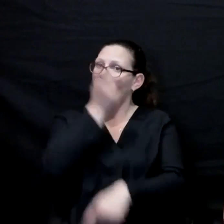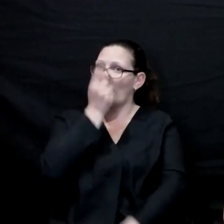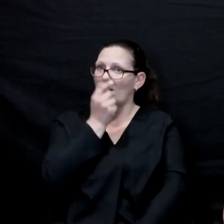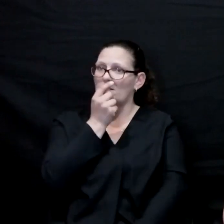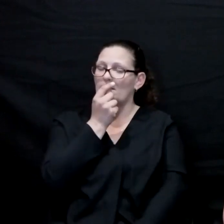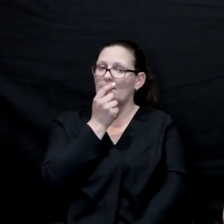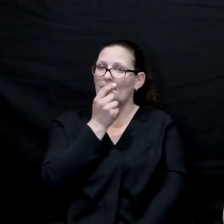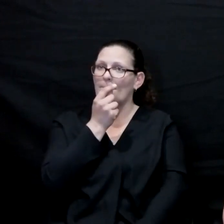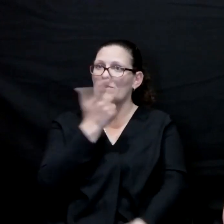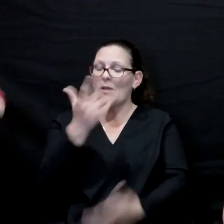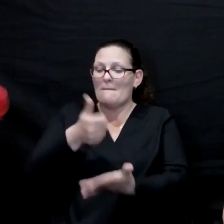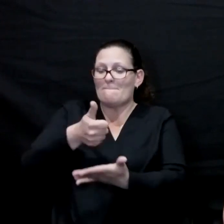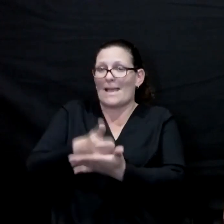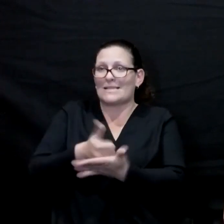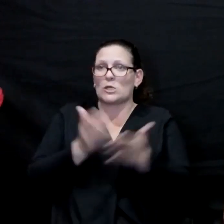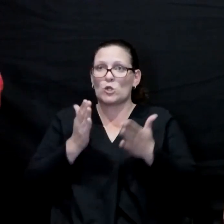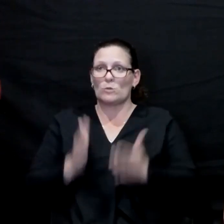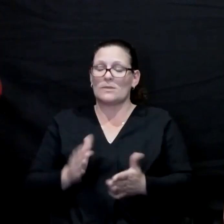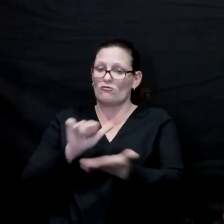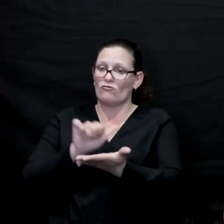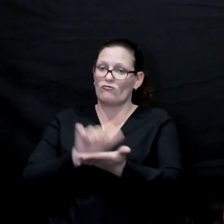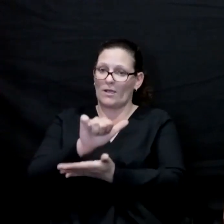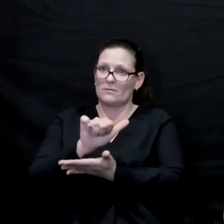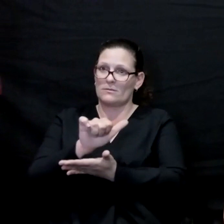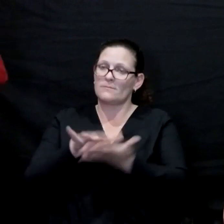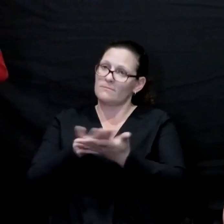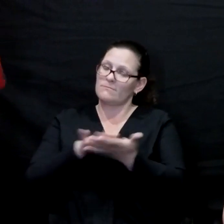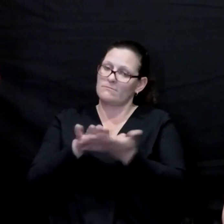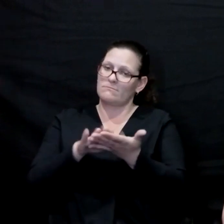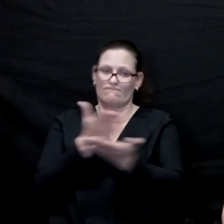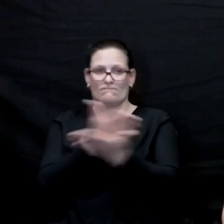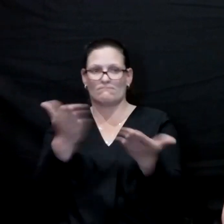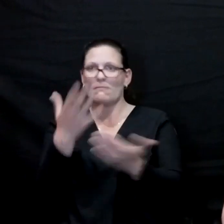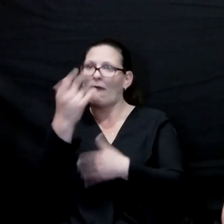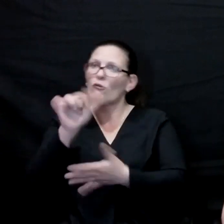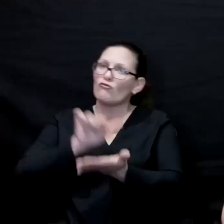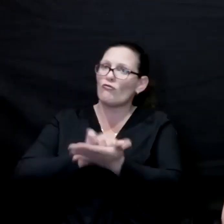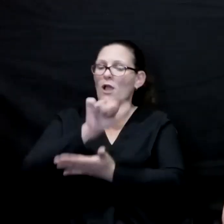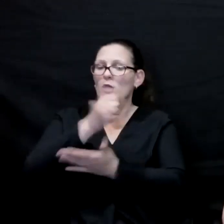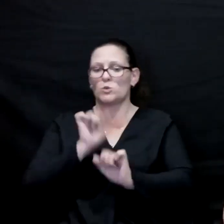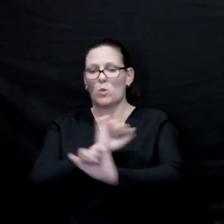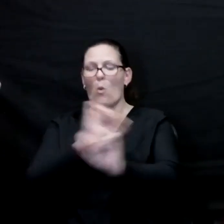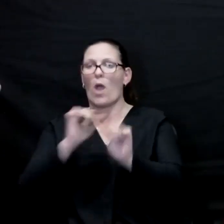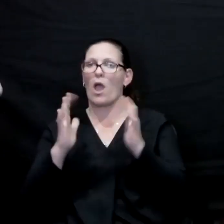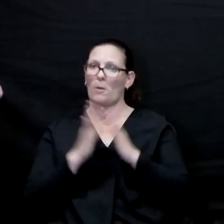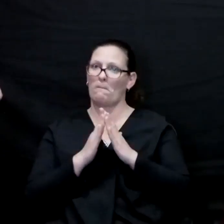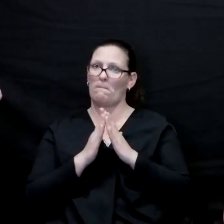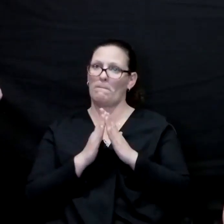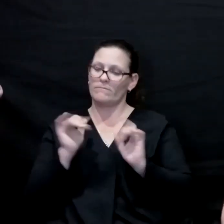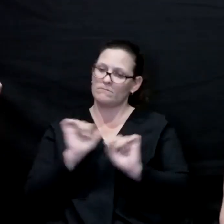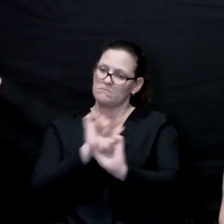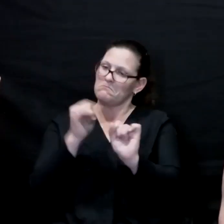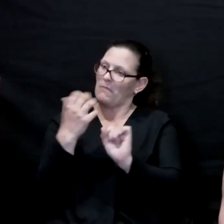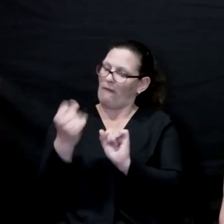So, basic human right is the right to have your own home, the right to have a family life, the right to work, the right